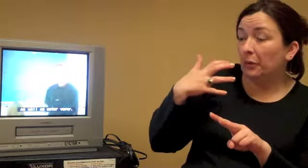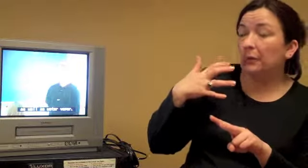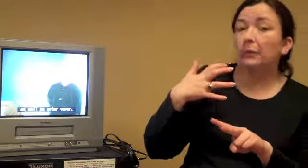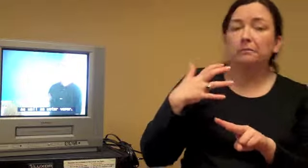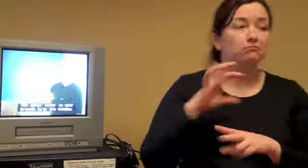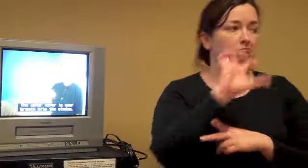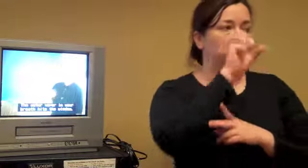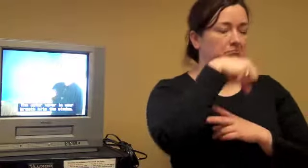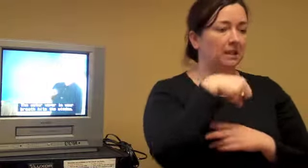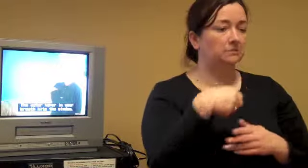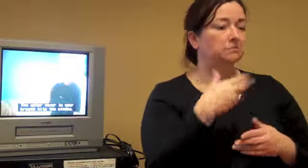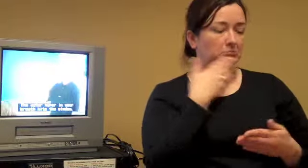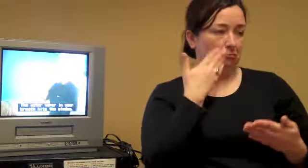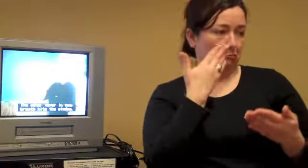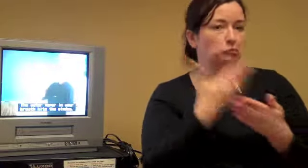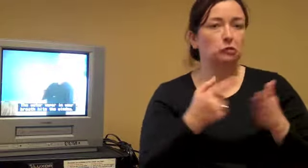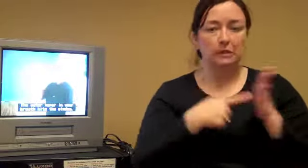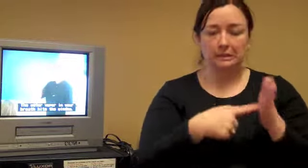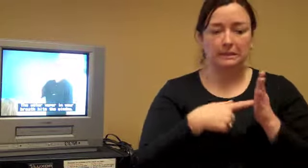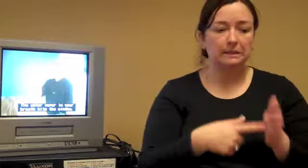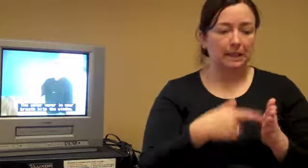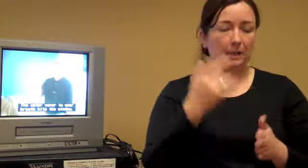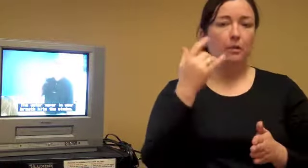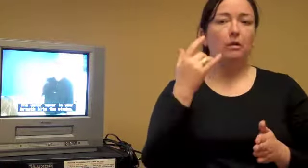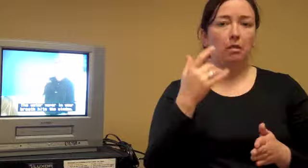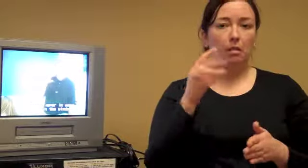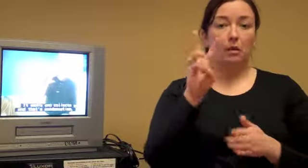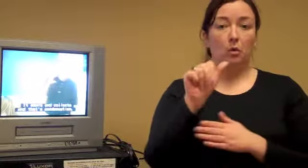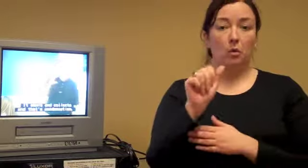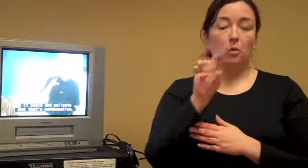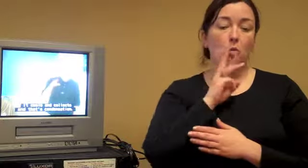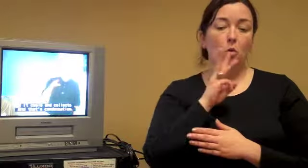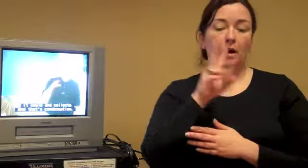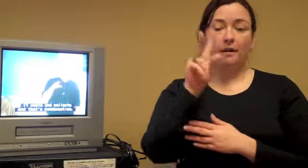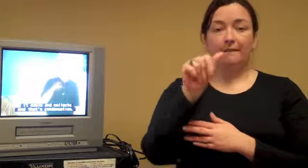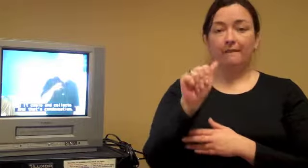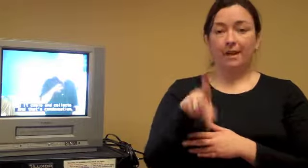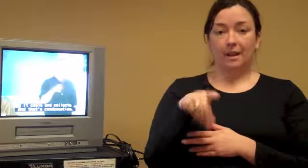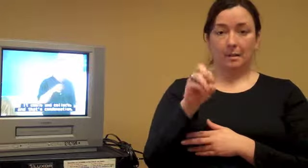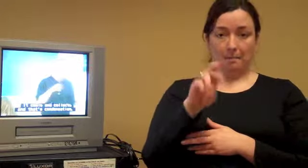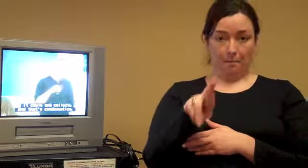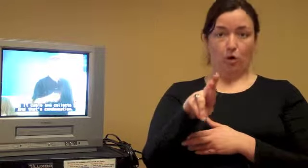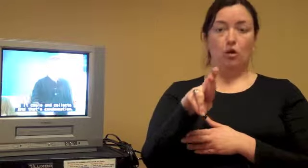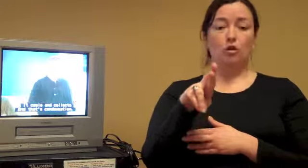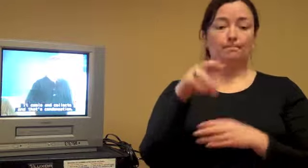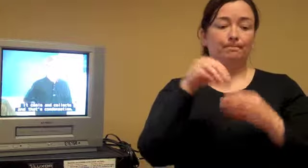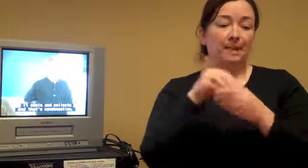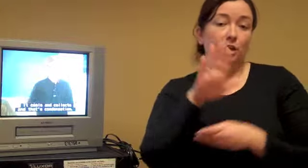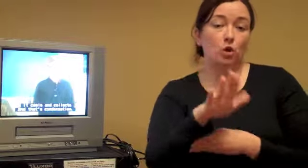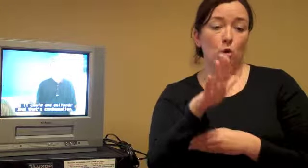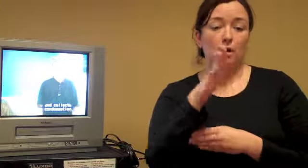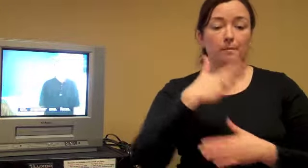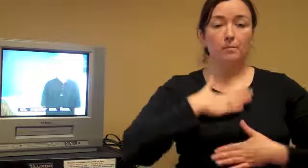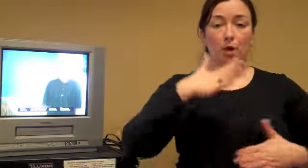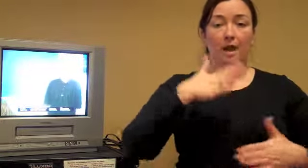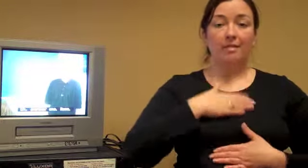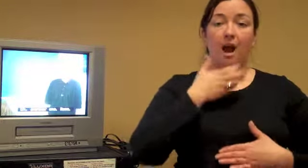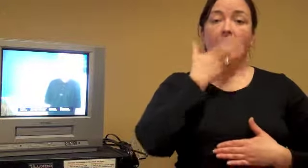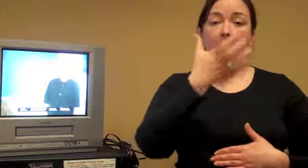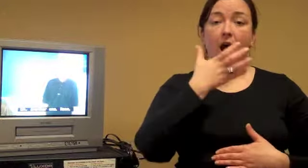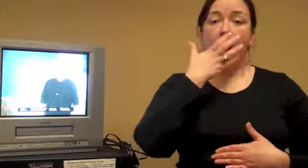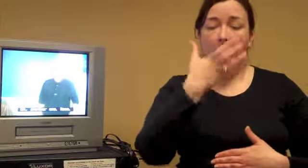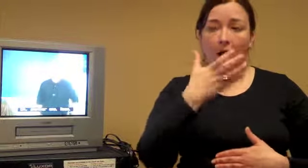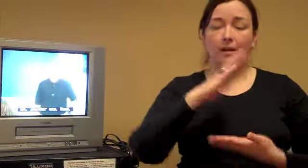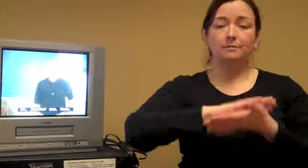vapor. The water vapor in your breath hits the window, it cools and collects, and that's condensation. Another